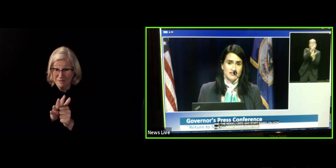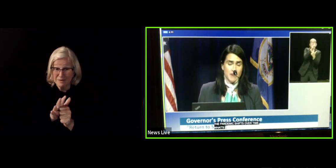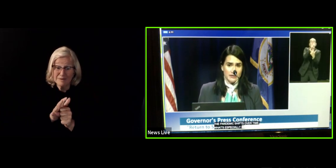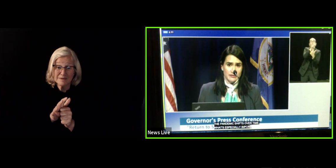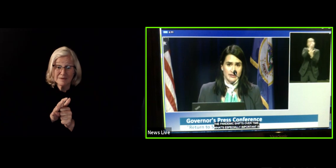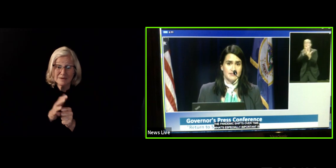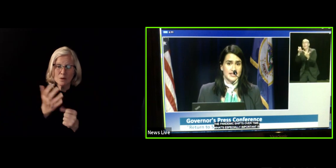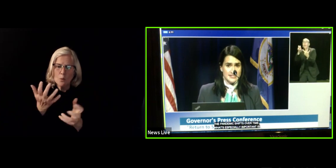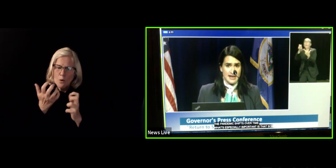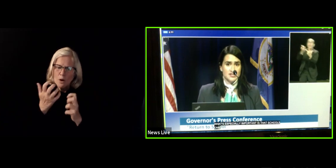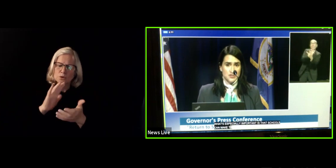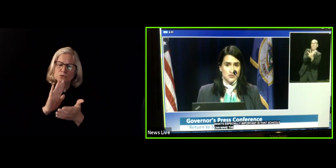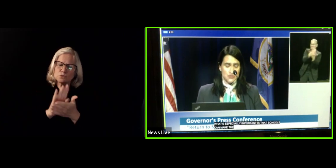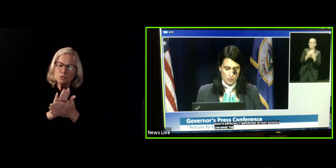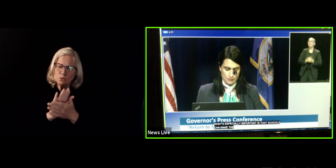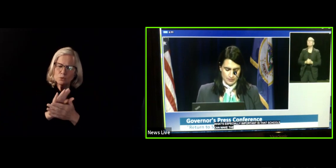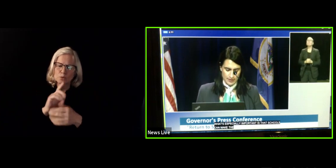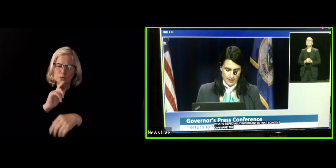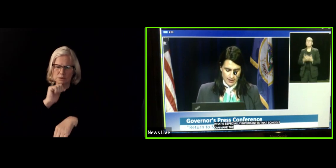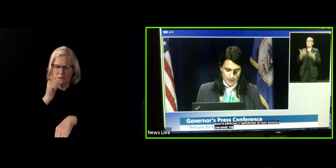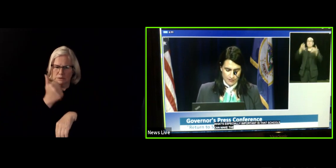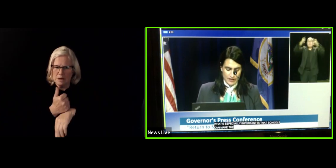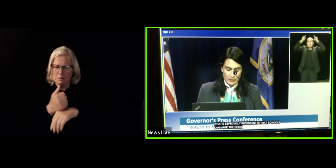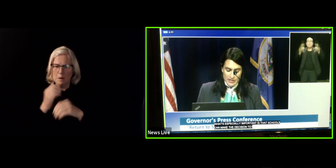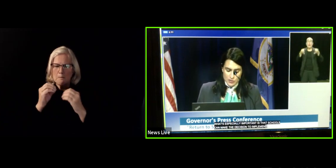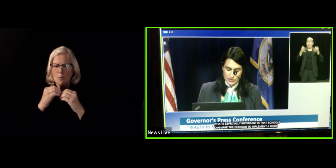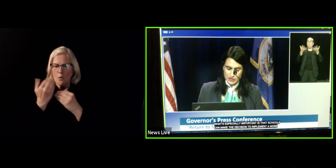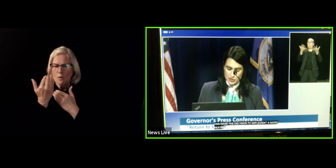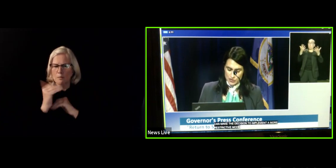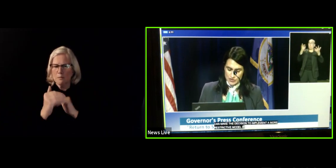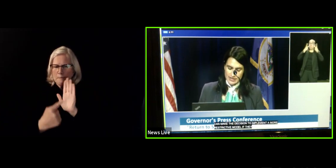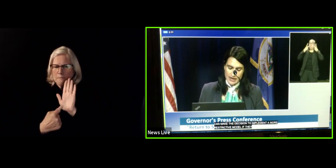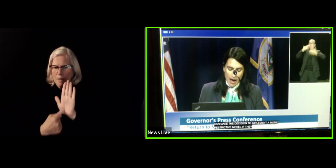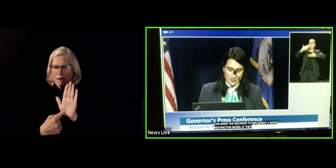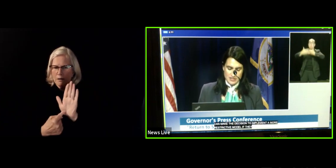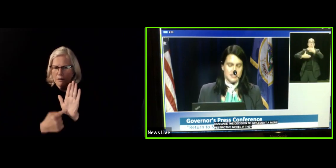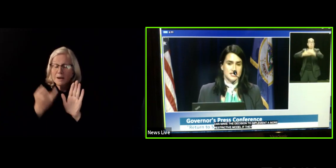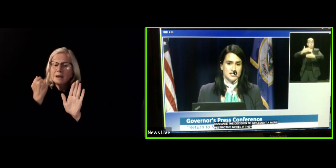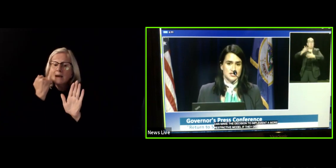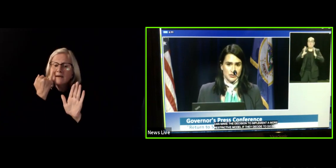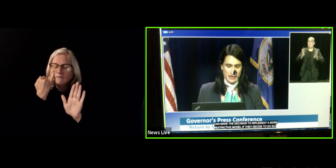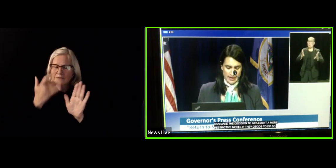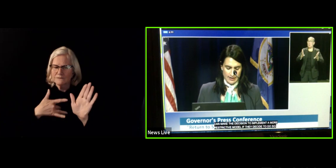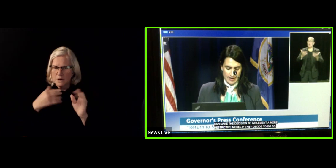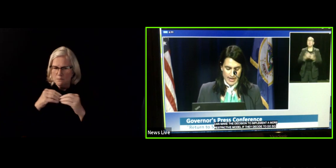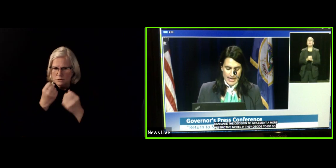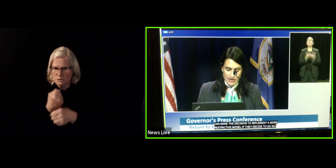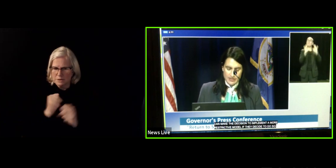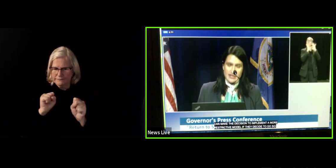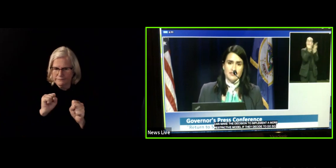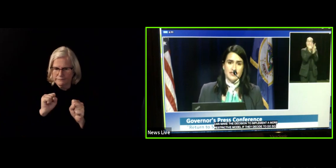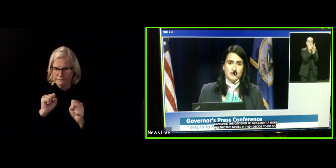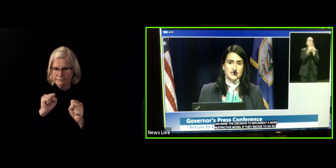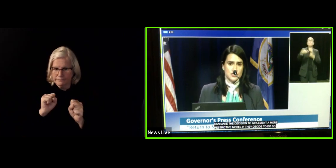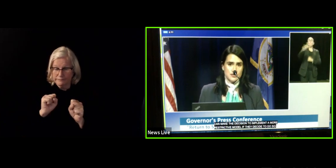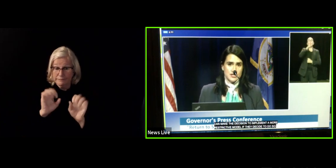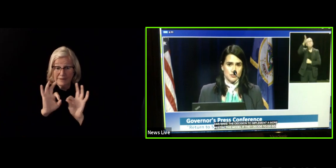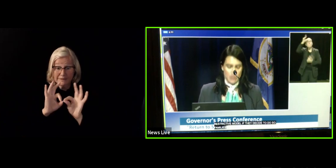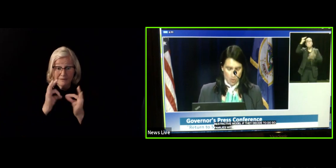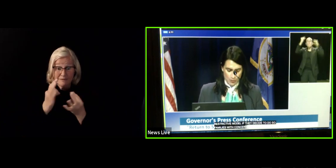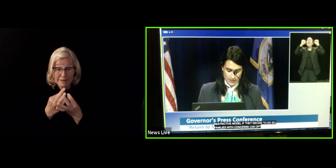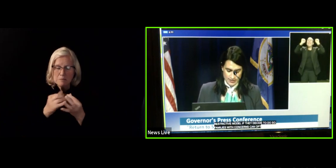restrictive model if they decide to do so. Families with concerns can opt into distance learning, even if their